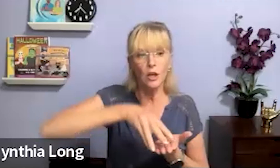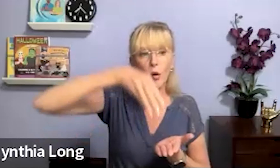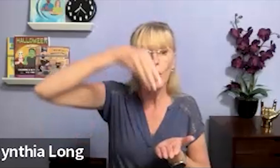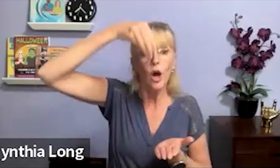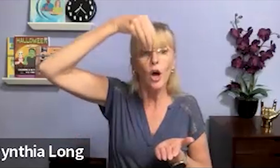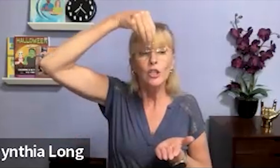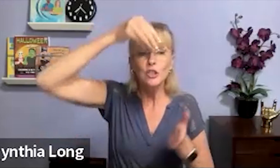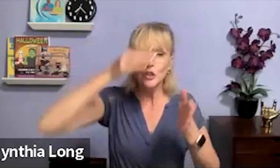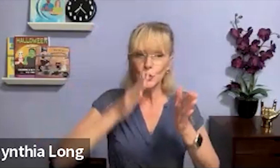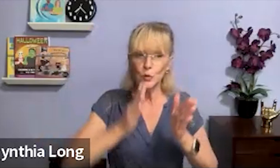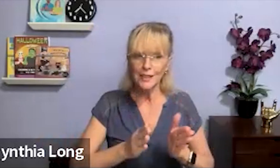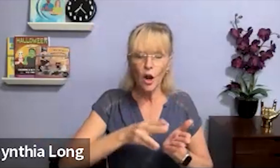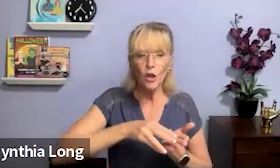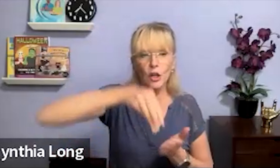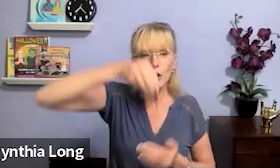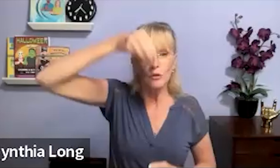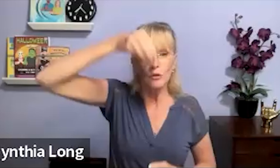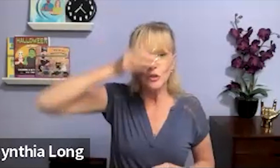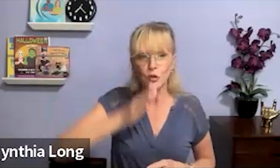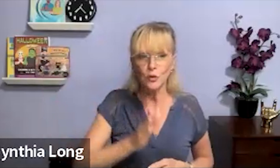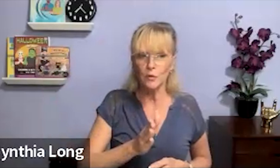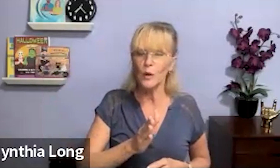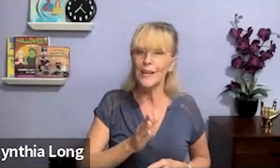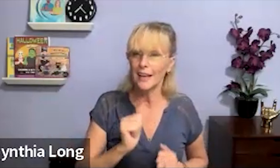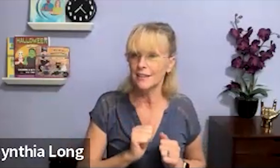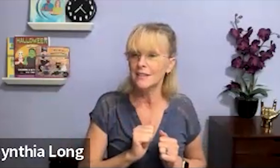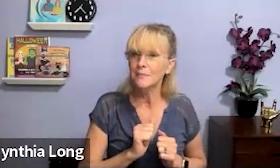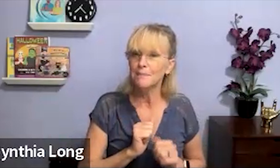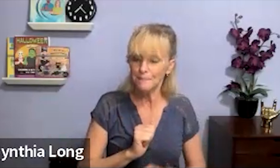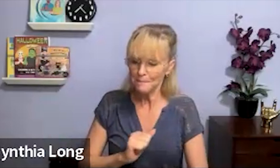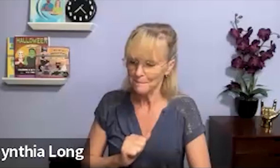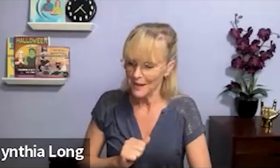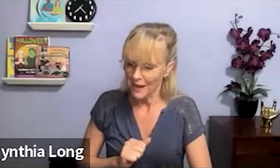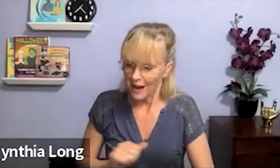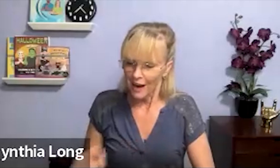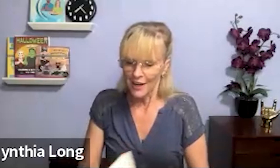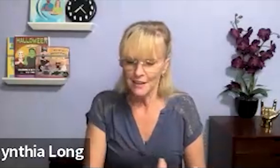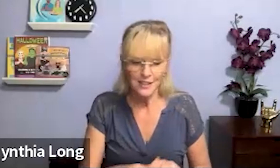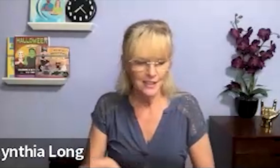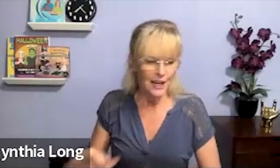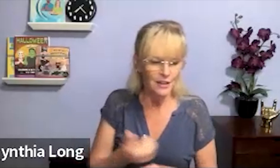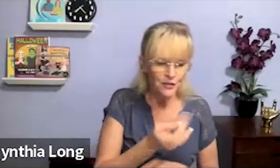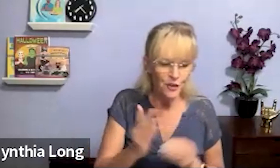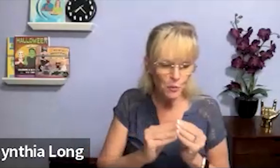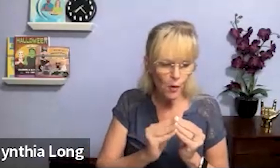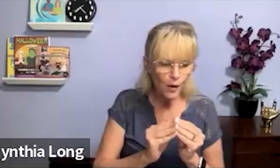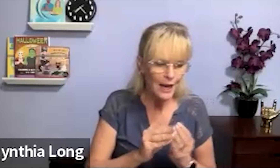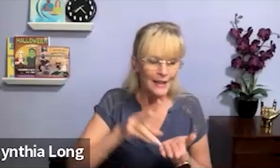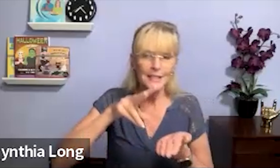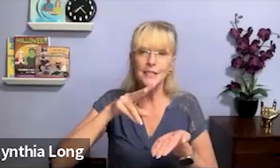go student or you can go student, one hand. All right, here's a few more. This is